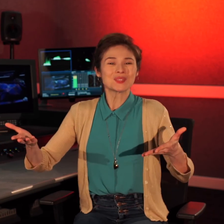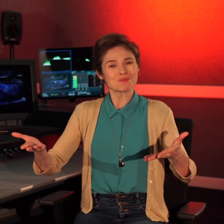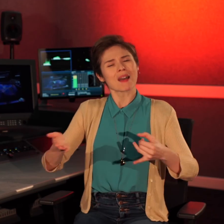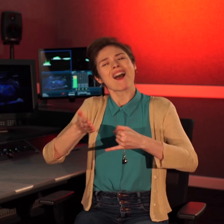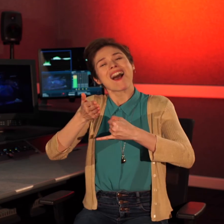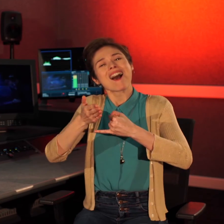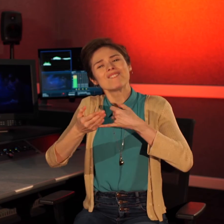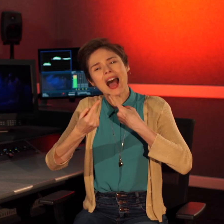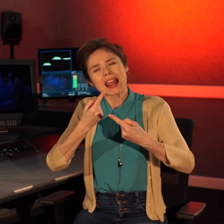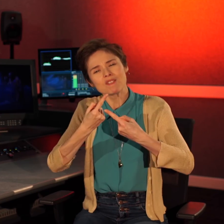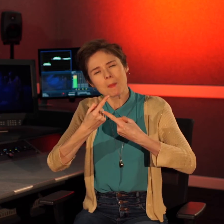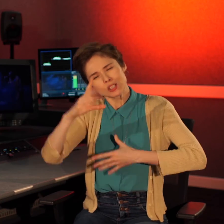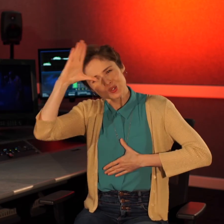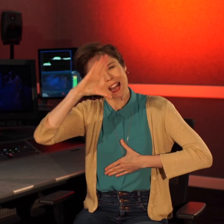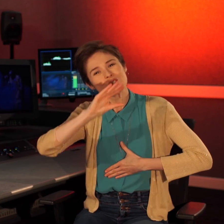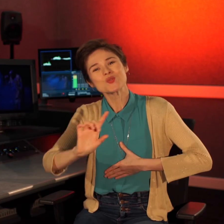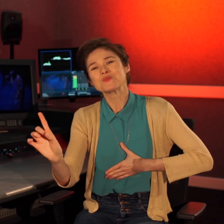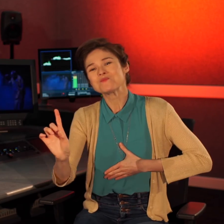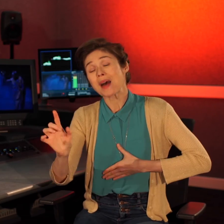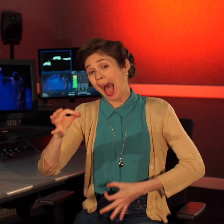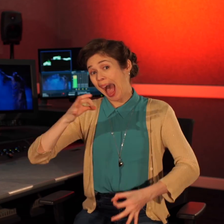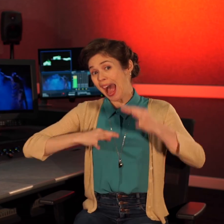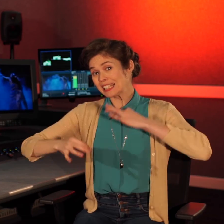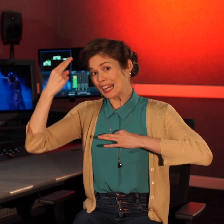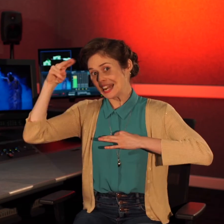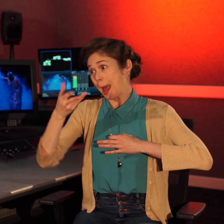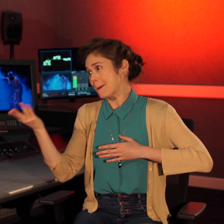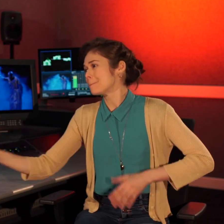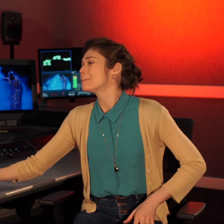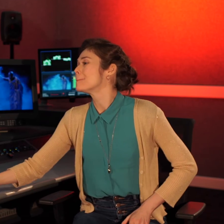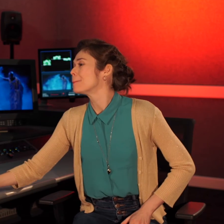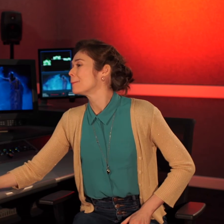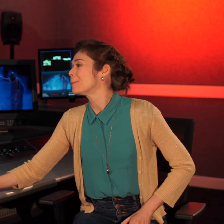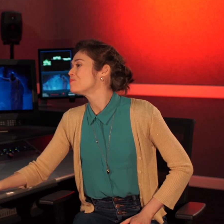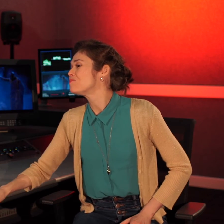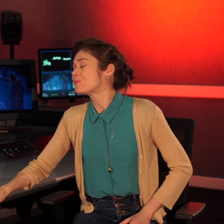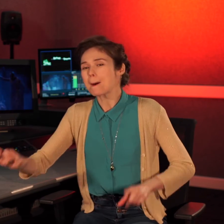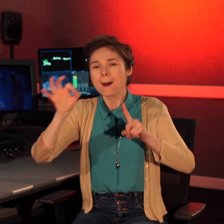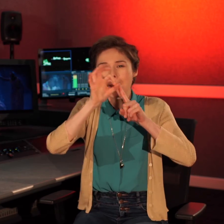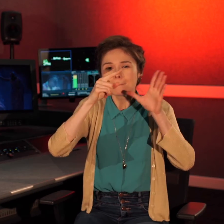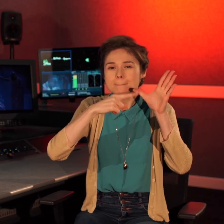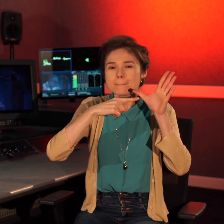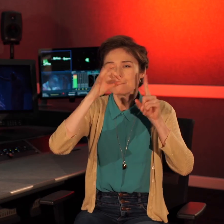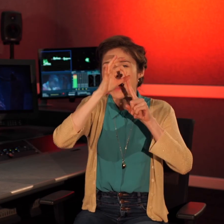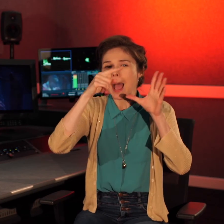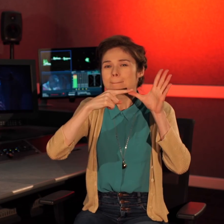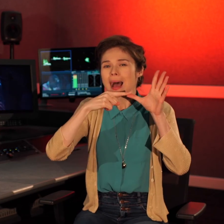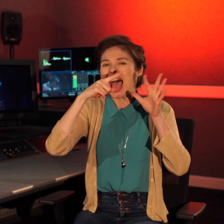And the final thing I wanted to let you know is that I have been chatting to the